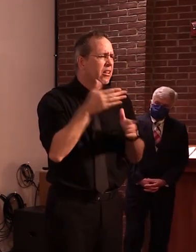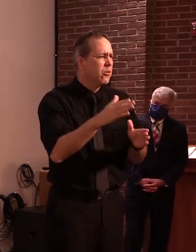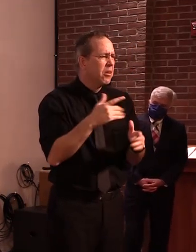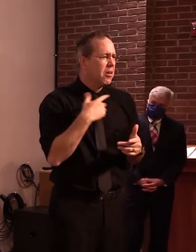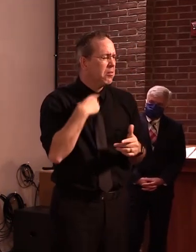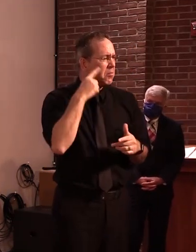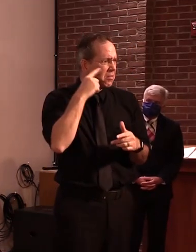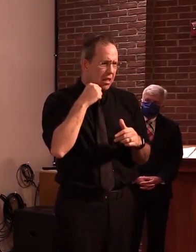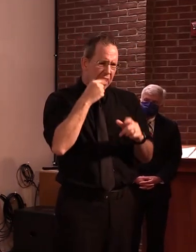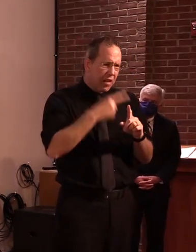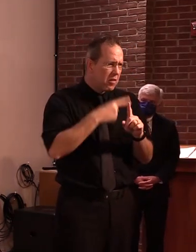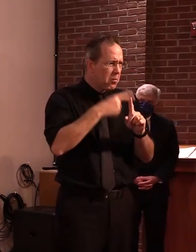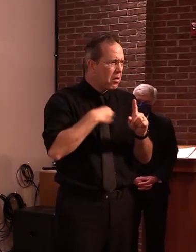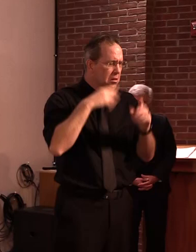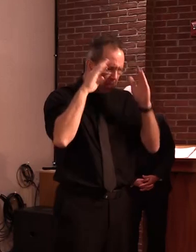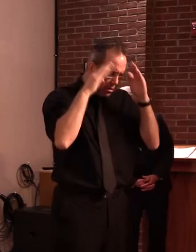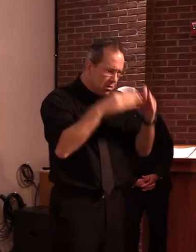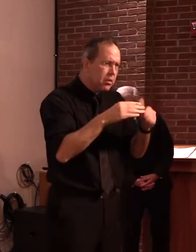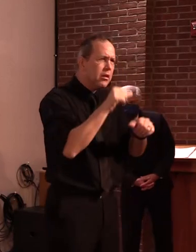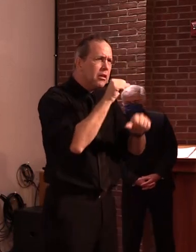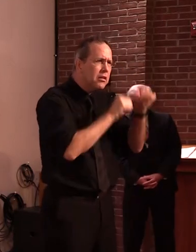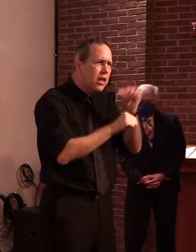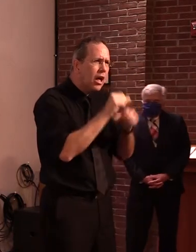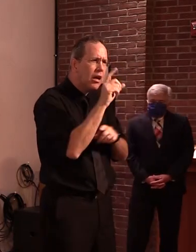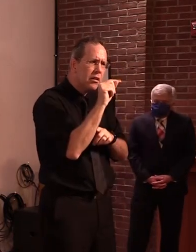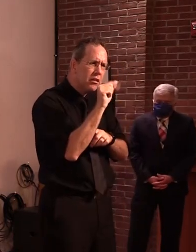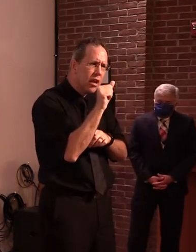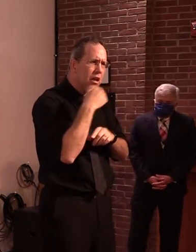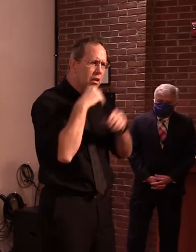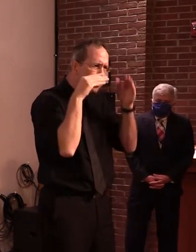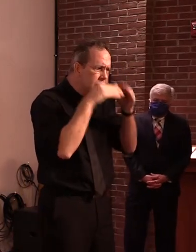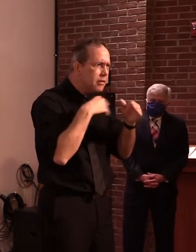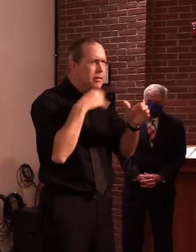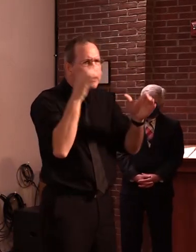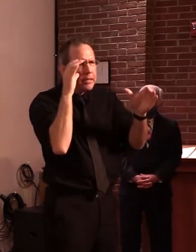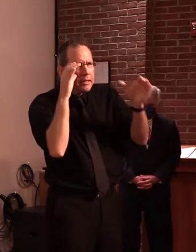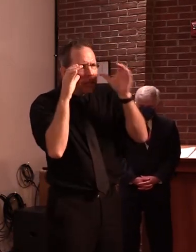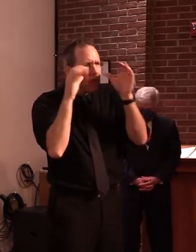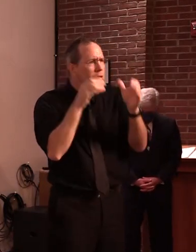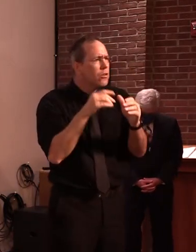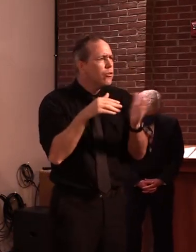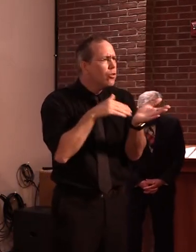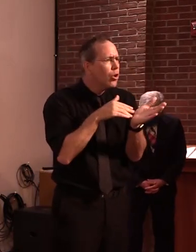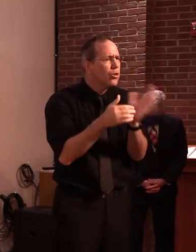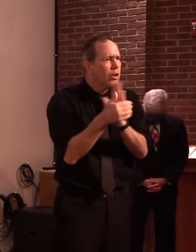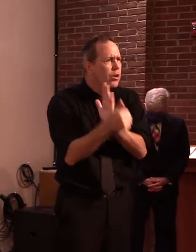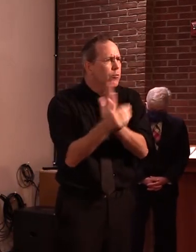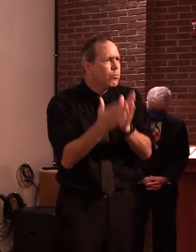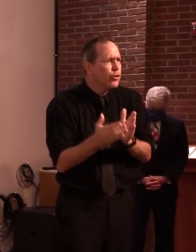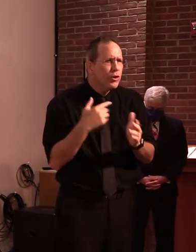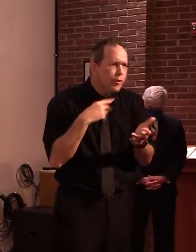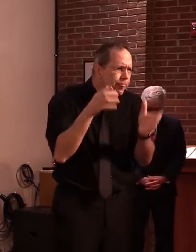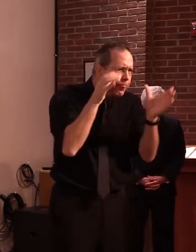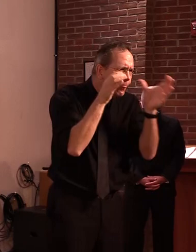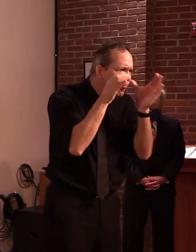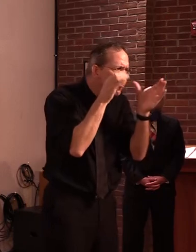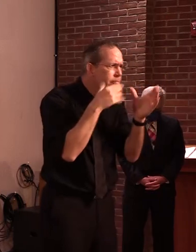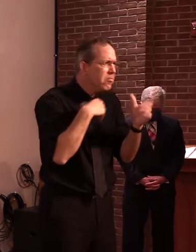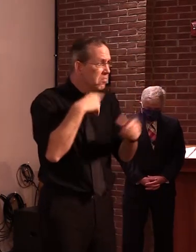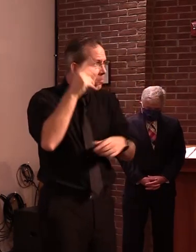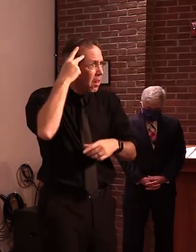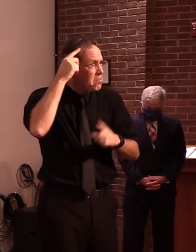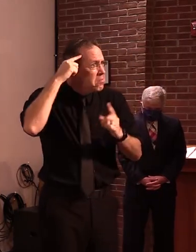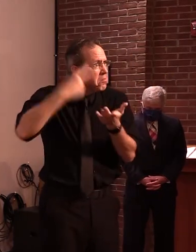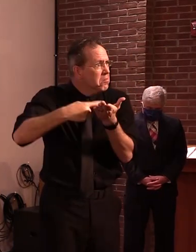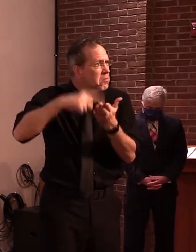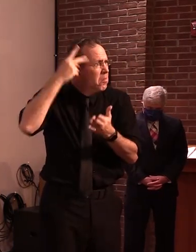based on the science, the data, the health experts, advisement, and just again, looking at the numbers and doing what I think